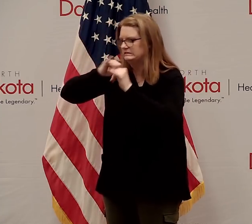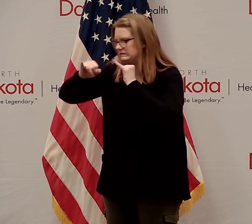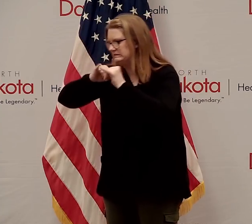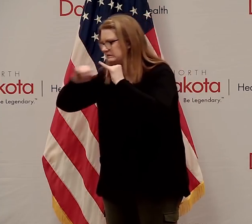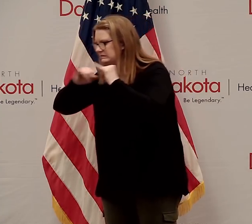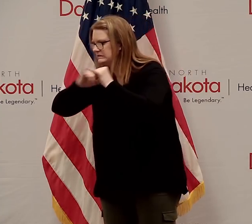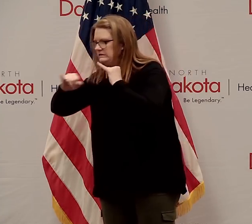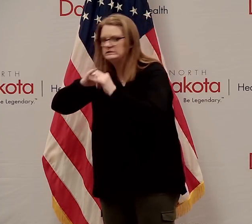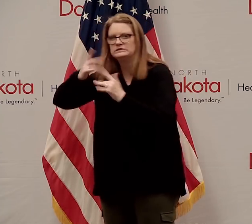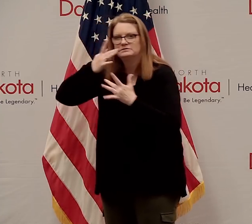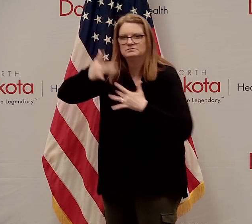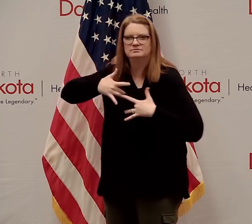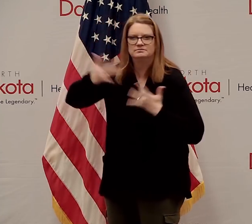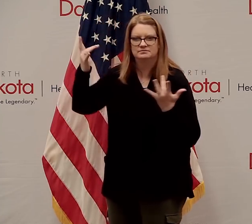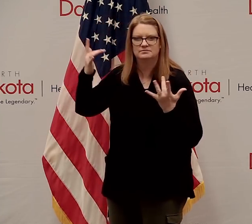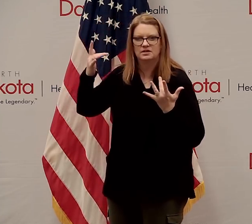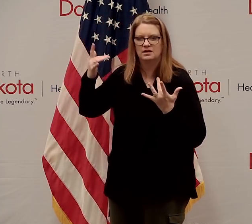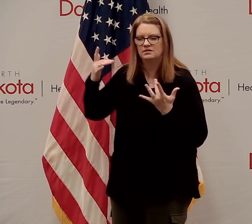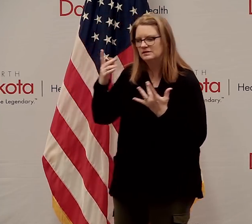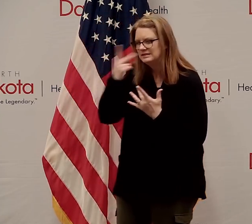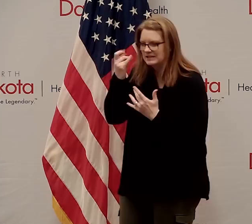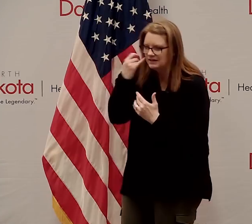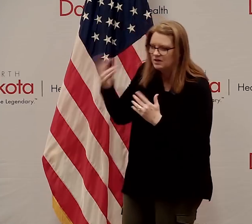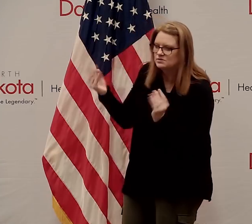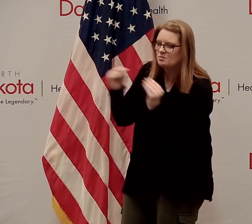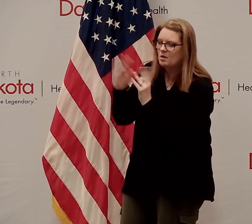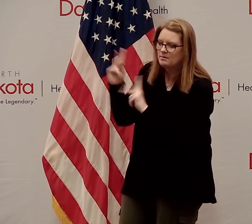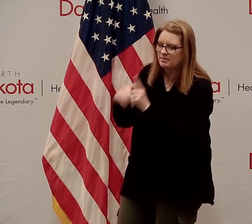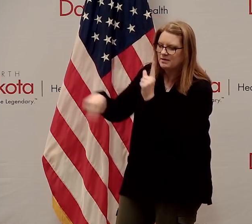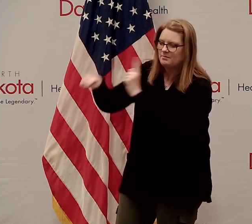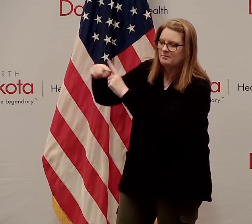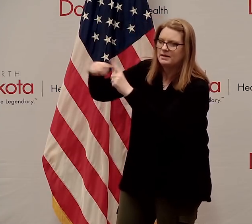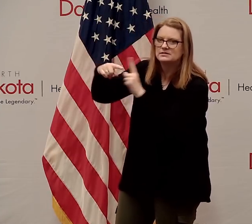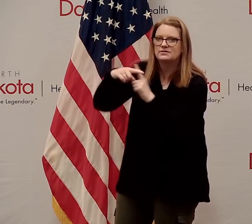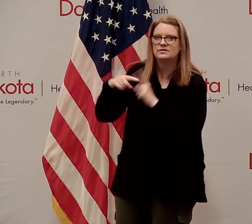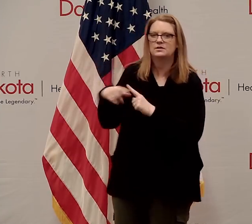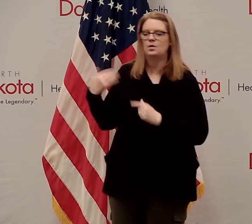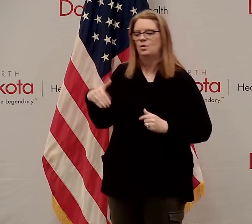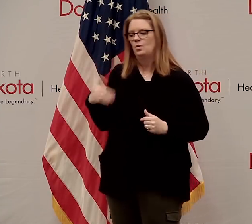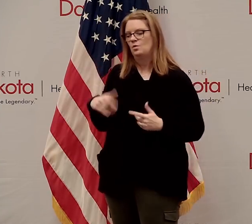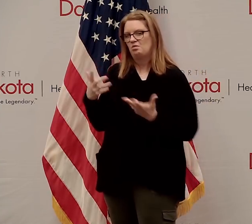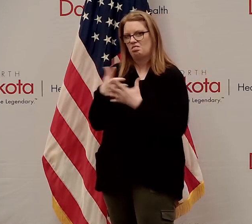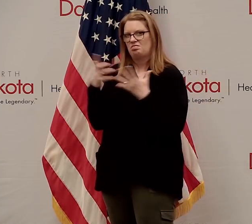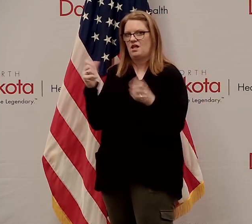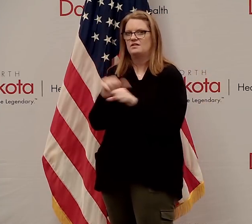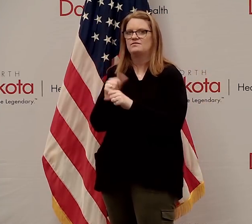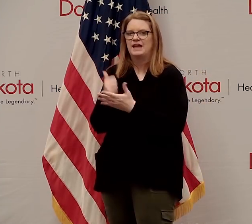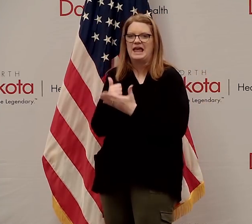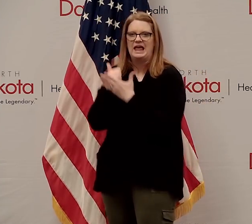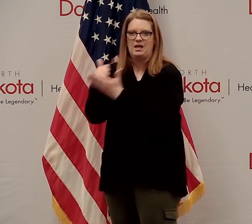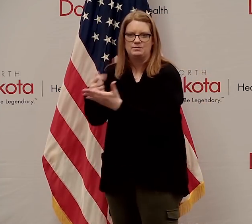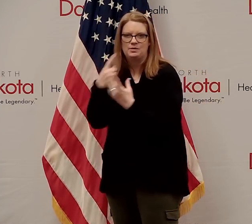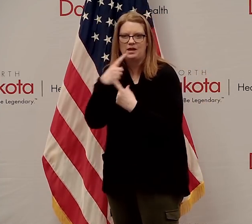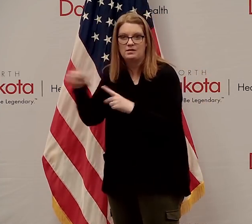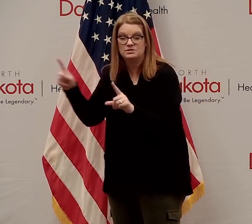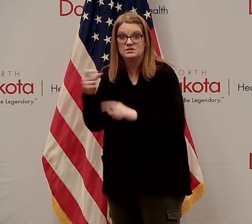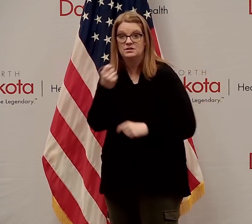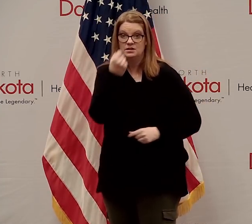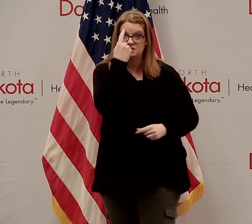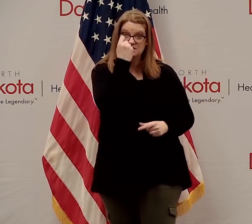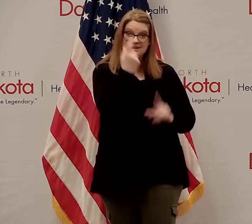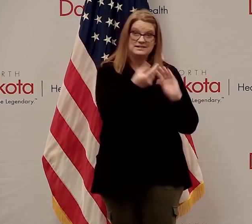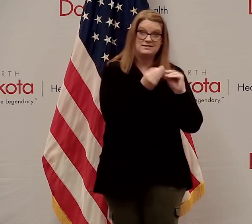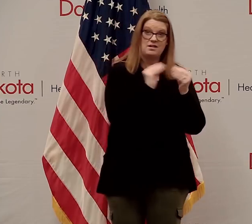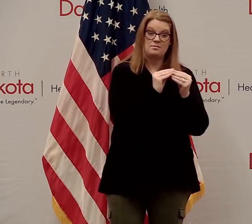working, and without the tireless effort of all those folks, we've not been able to complete this critical task. But especially as our numbers go up and